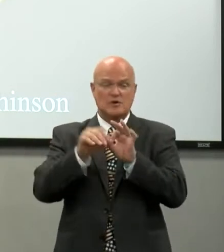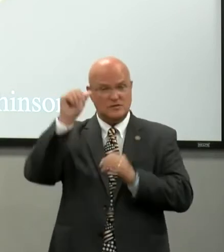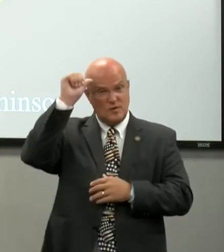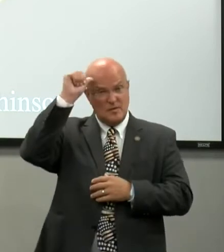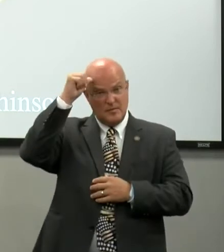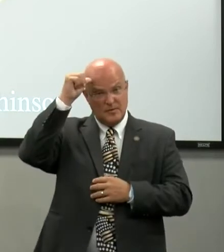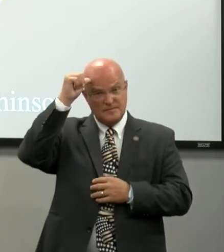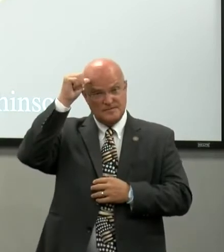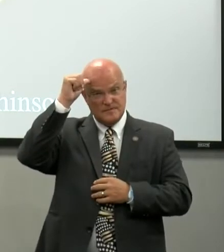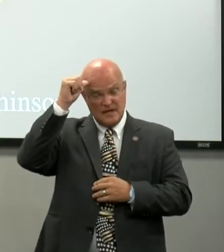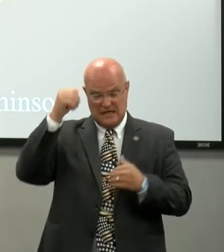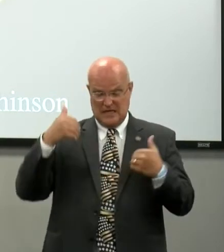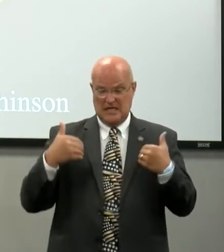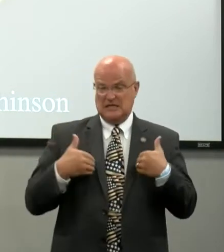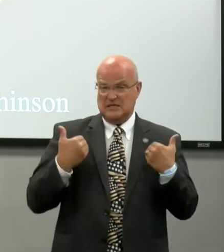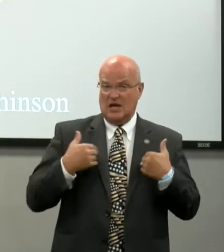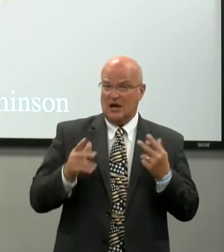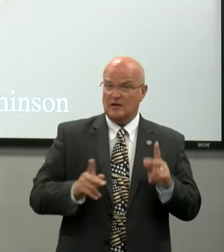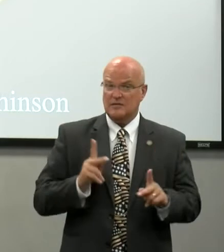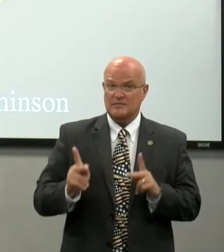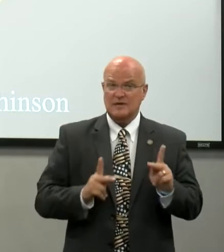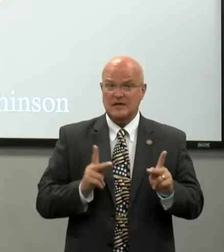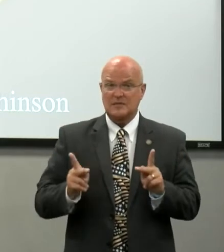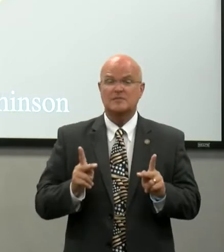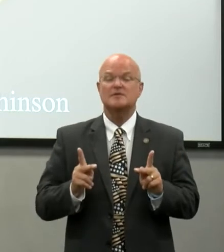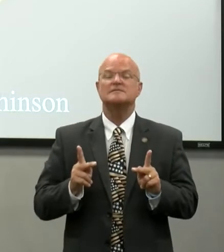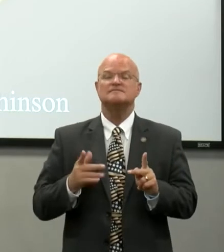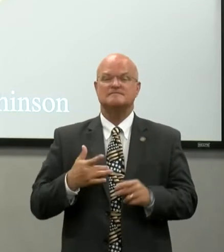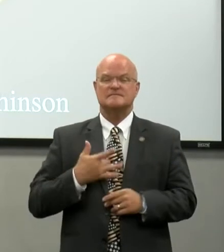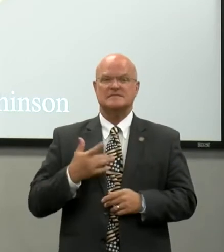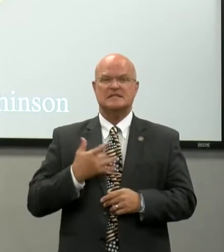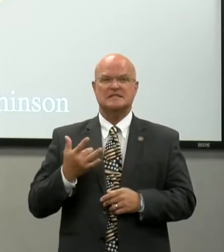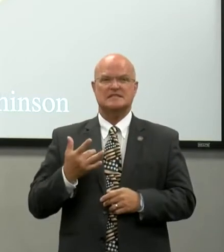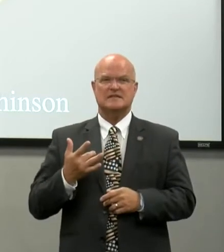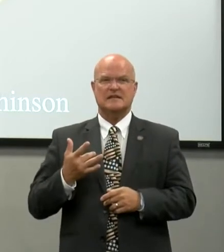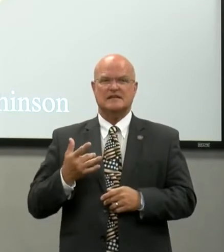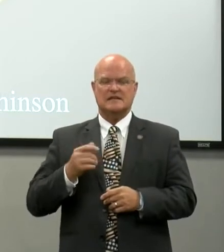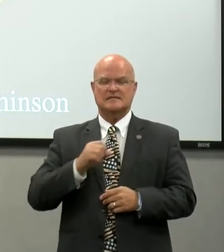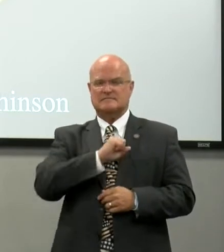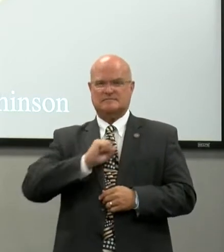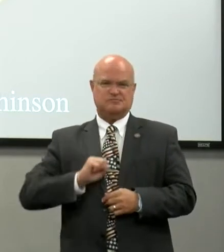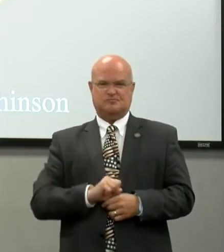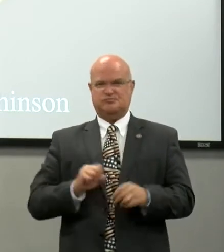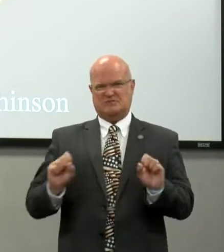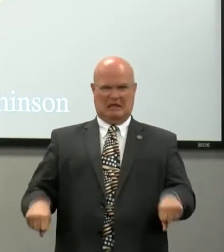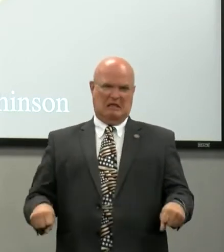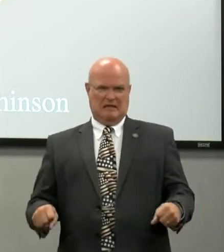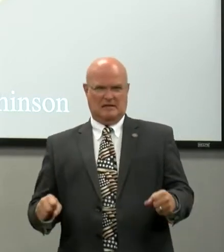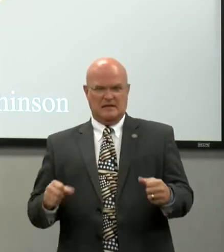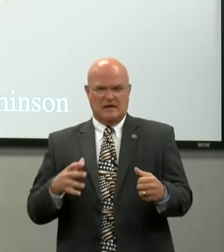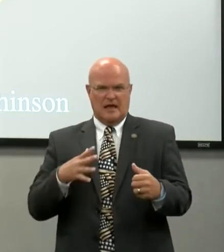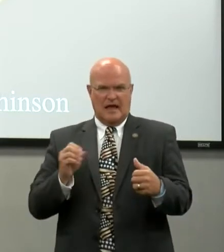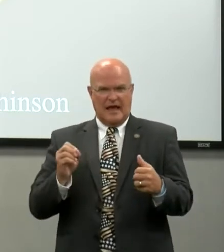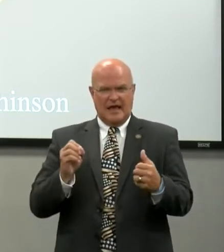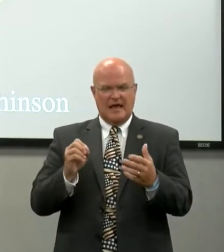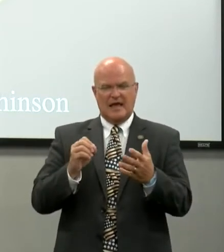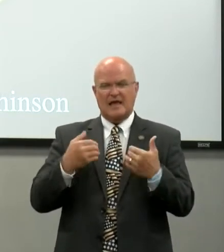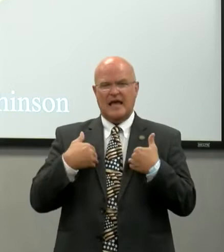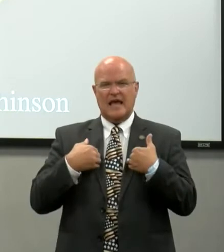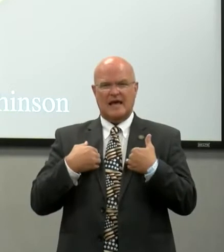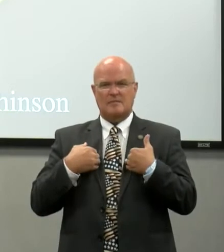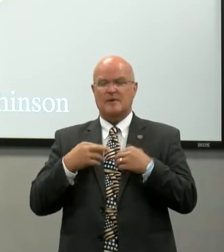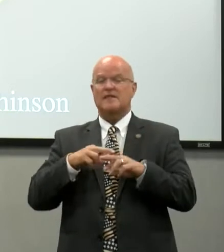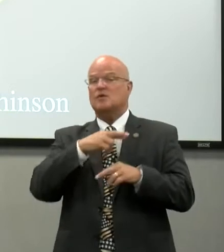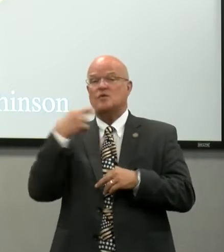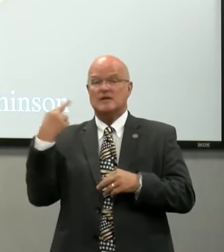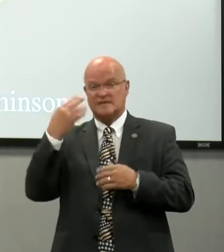mind. As young individuals, there is a sense of, let's say, invincibility, and there is a risk